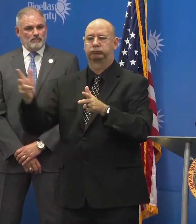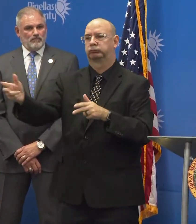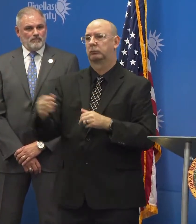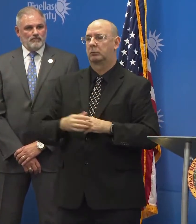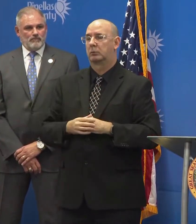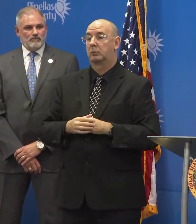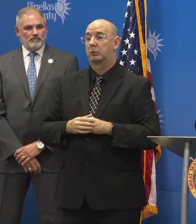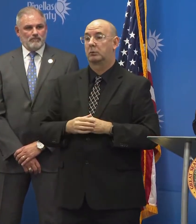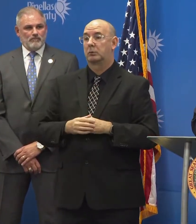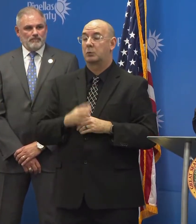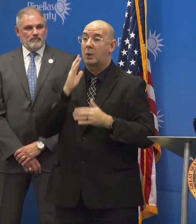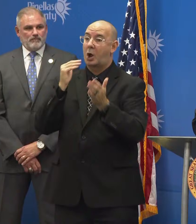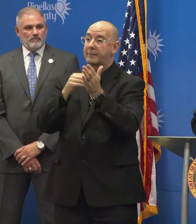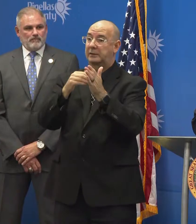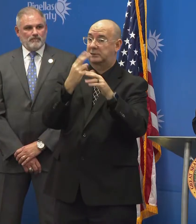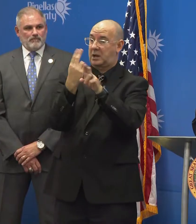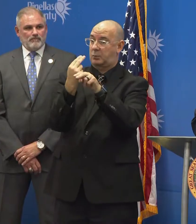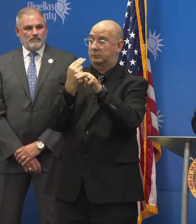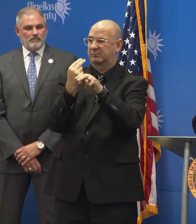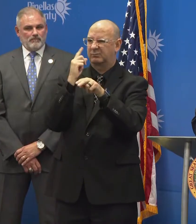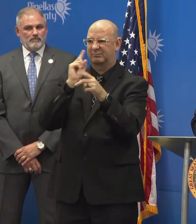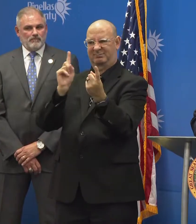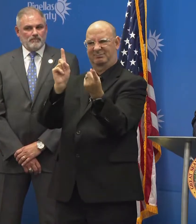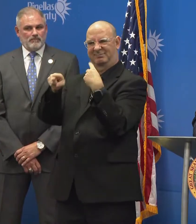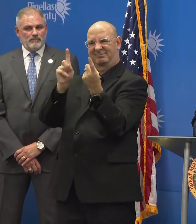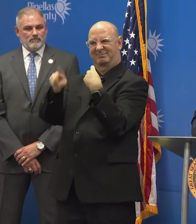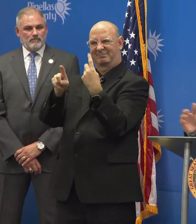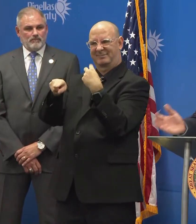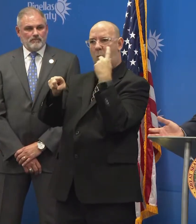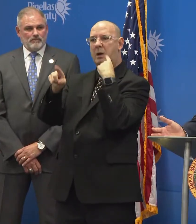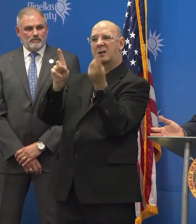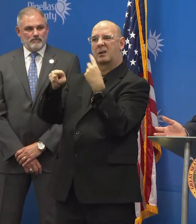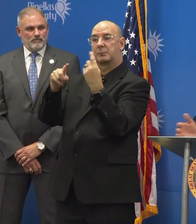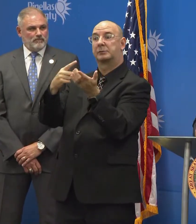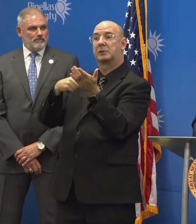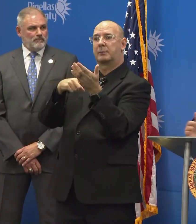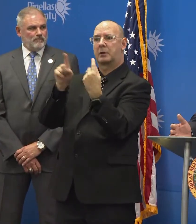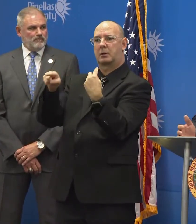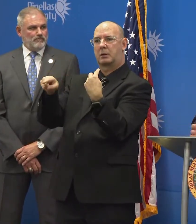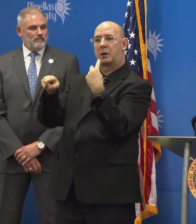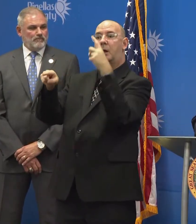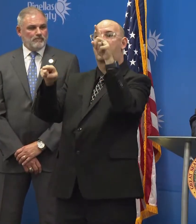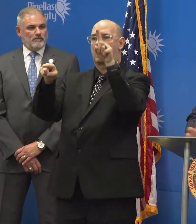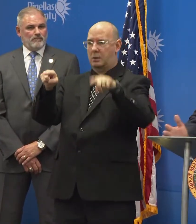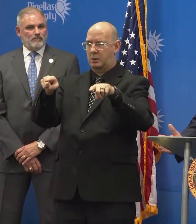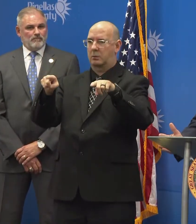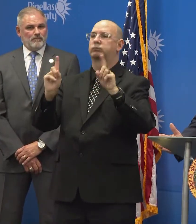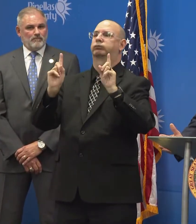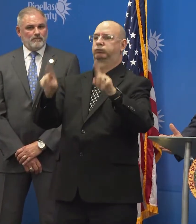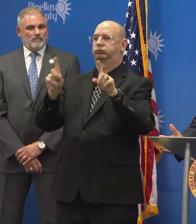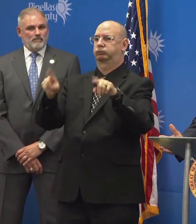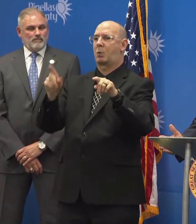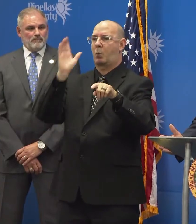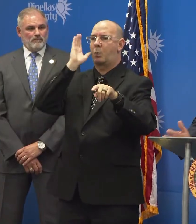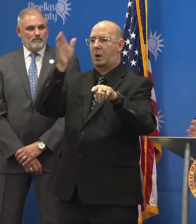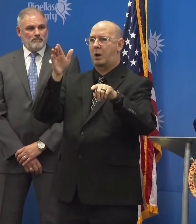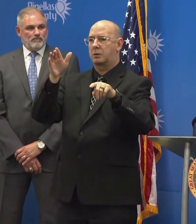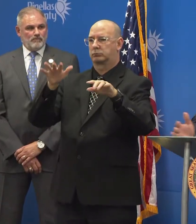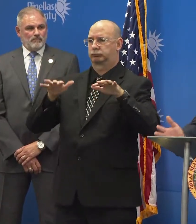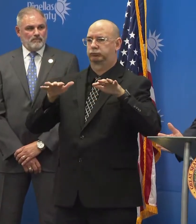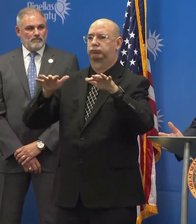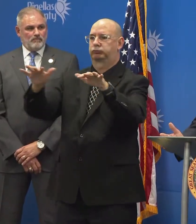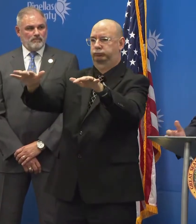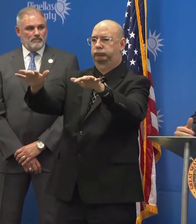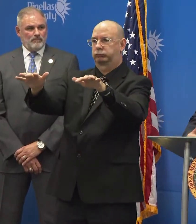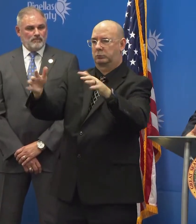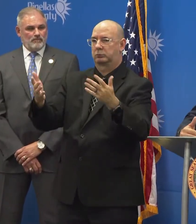you do need to go the other way to bring supplies and emergency and all that stuff. So what they've determined is it makes more sense to use the shoulder, so